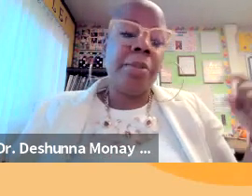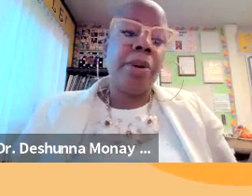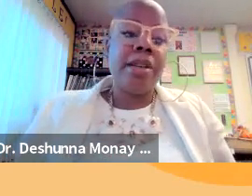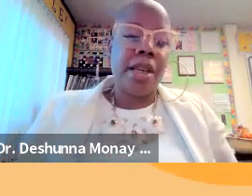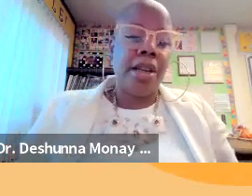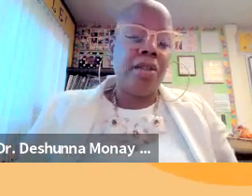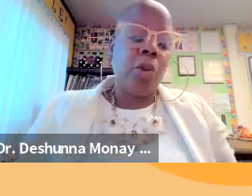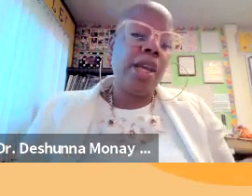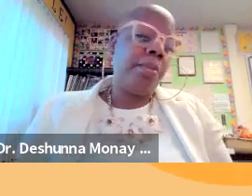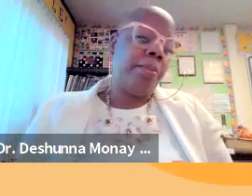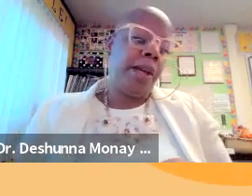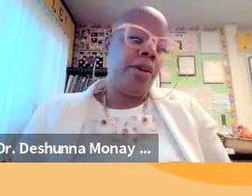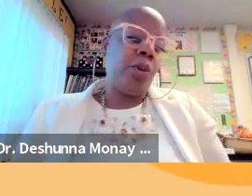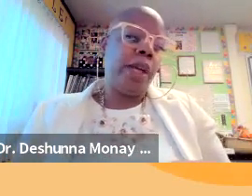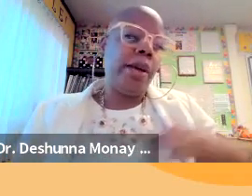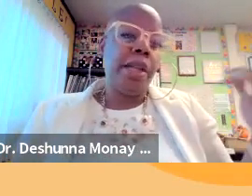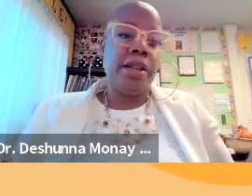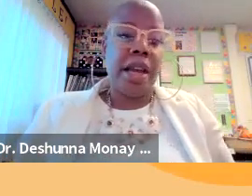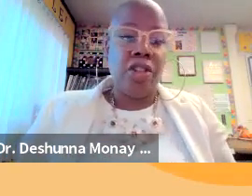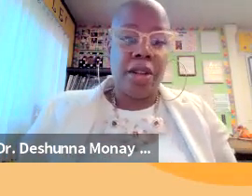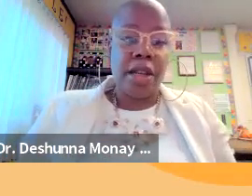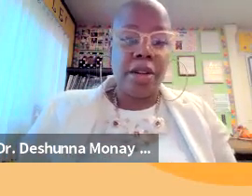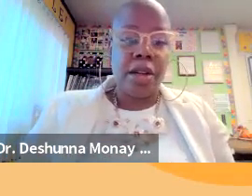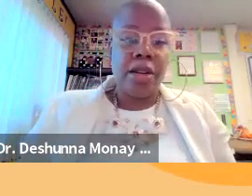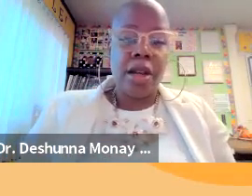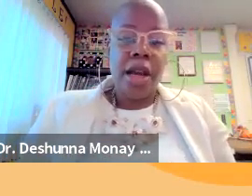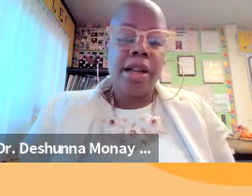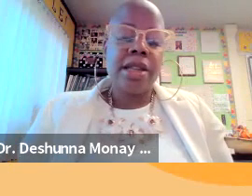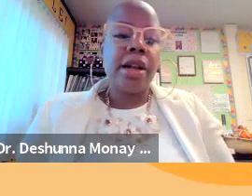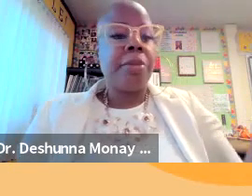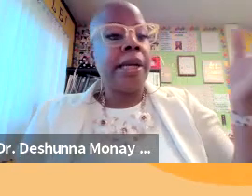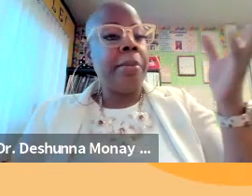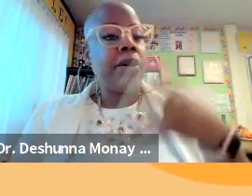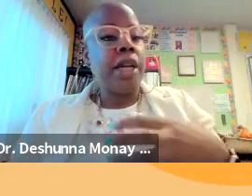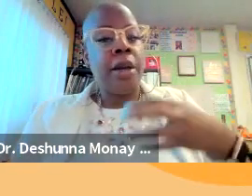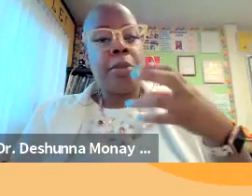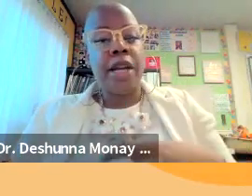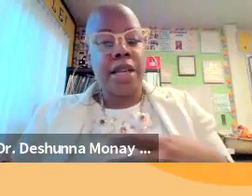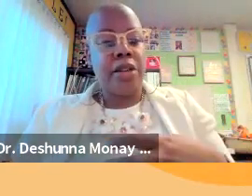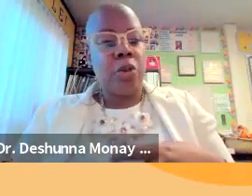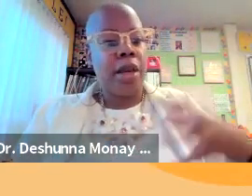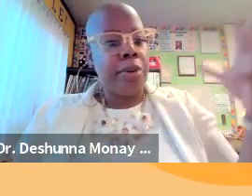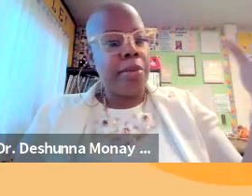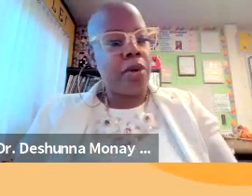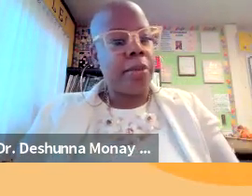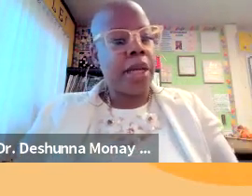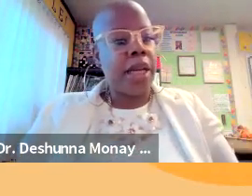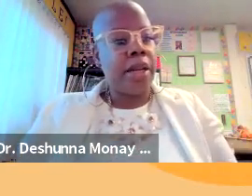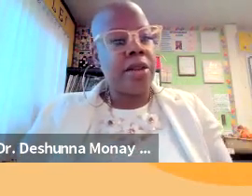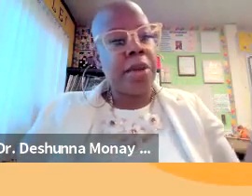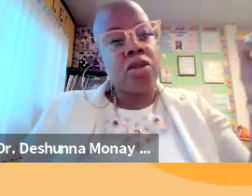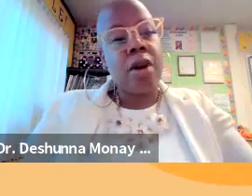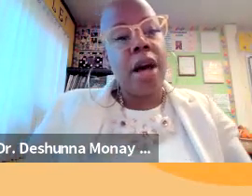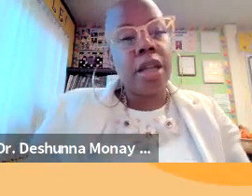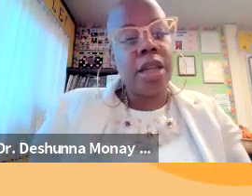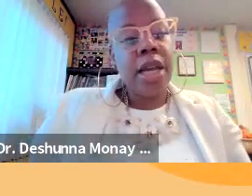of building prisons, we can build rehabilitation centers. Instead of building prisons, we can put more money